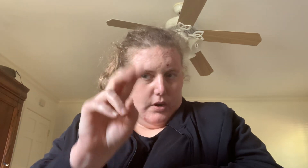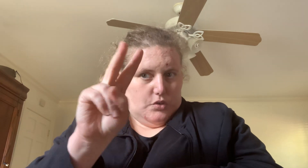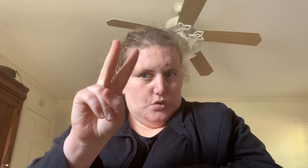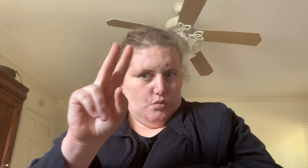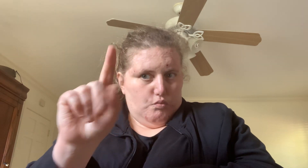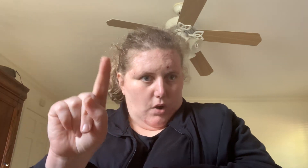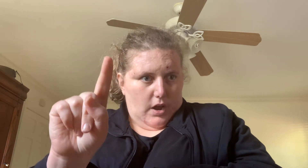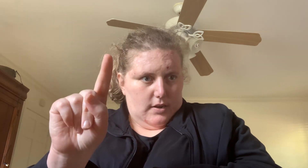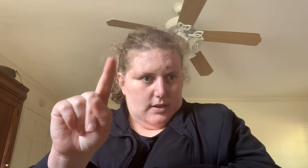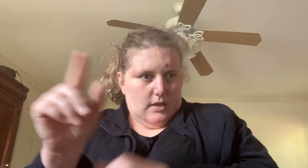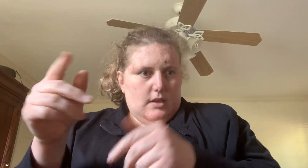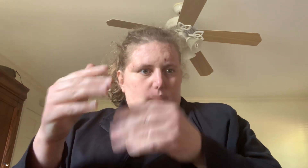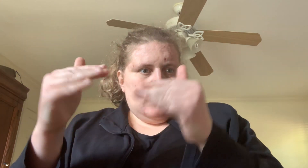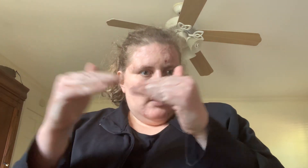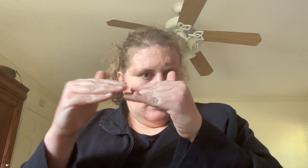is